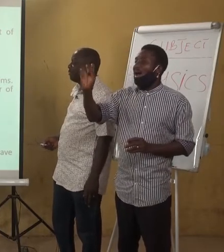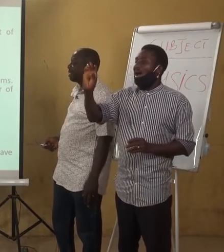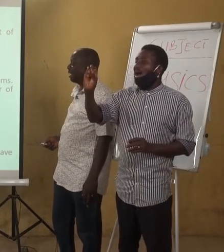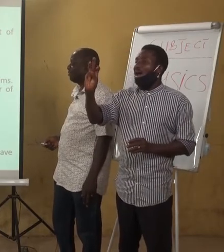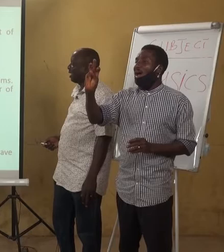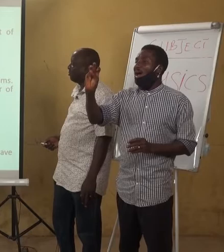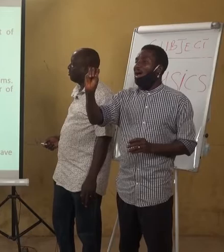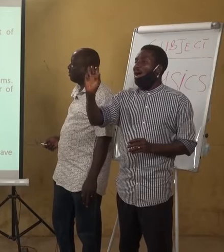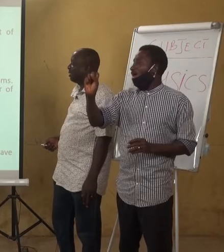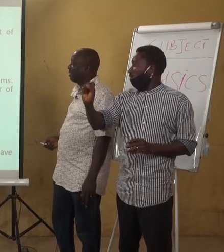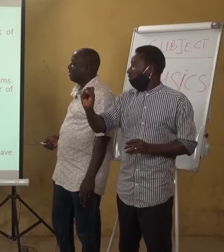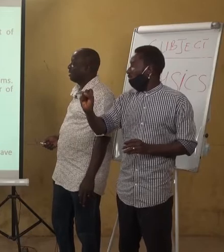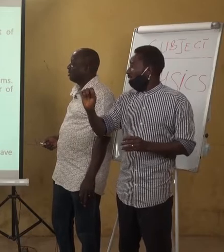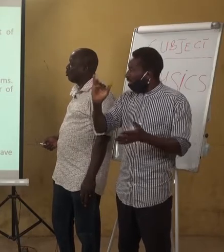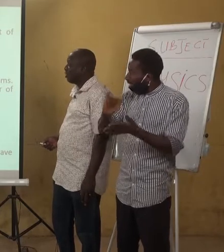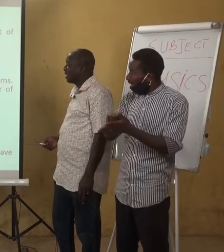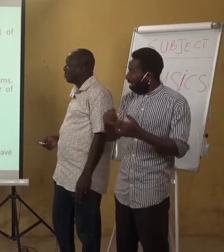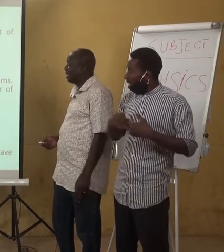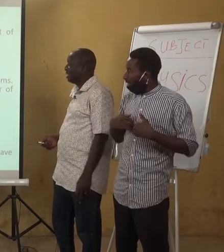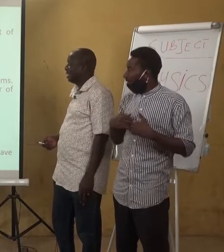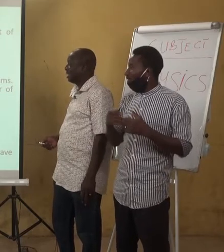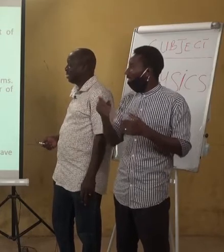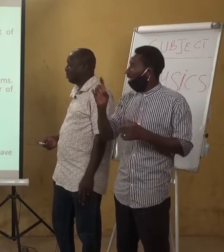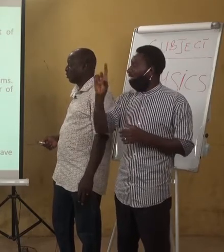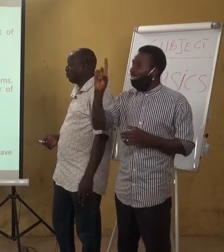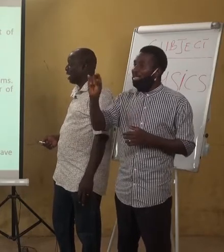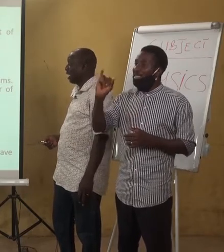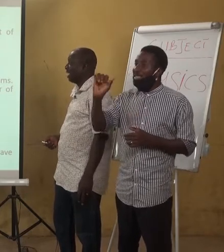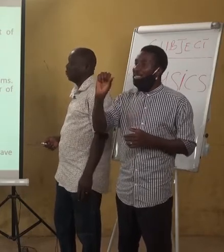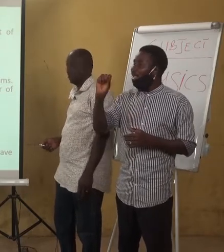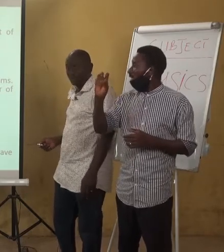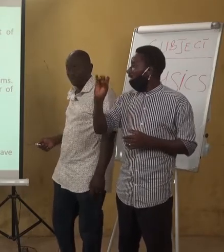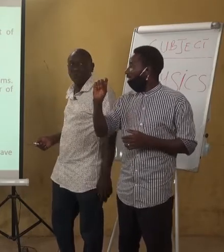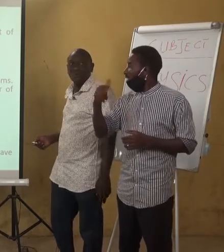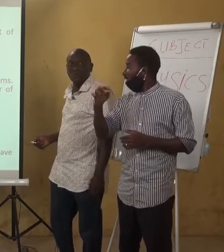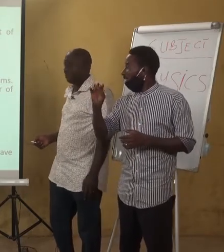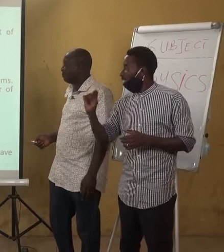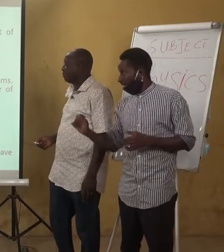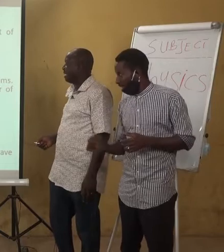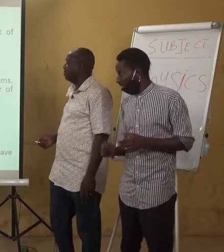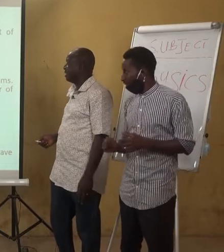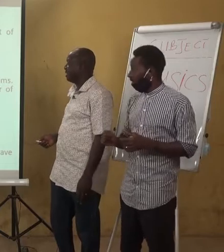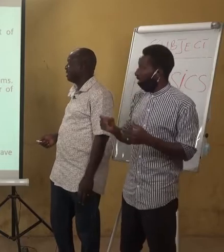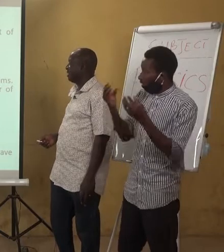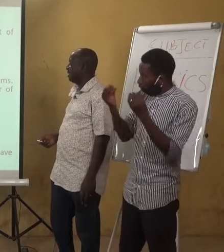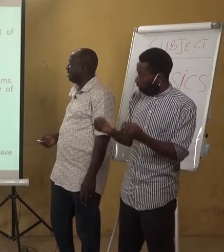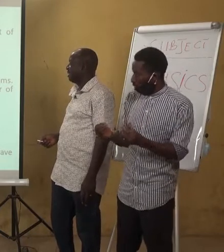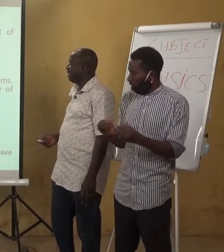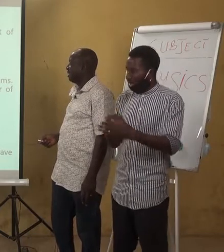After first half-life, what remains is equals to N over 2. That